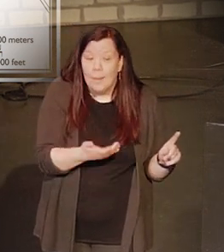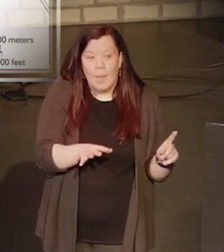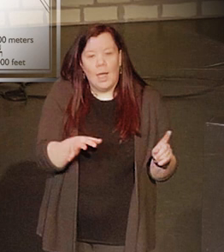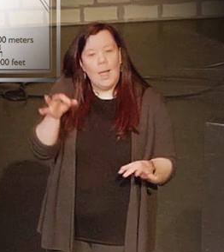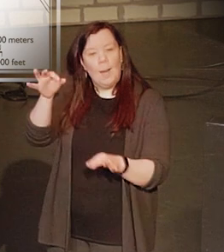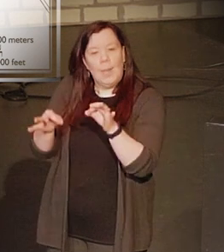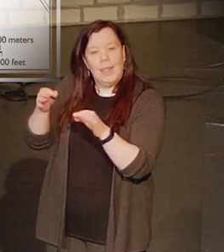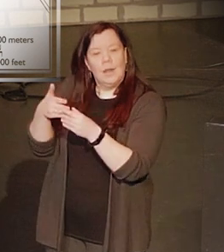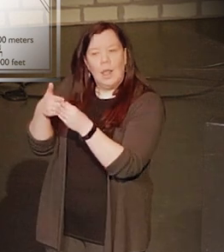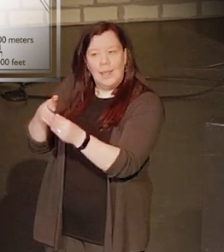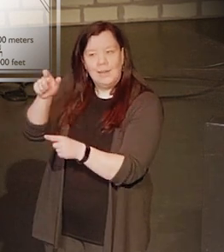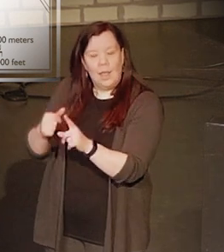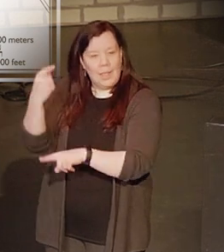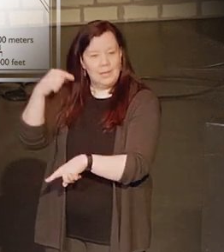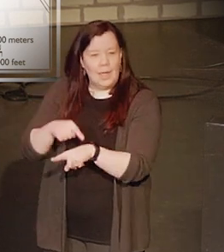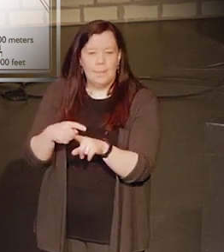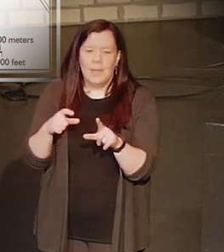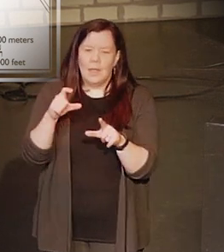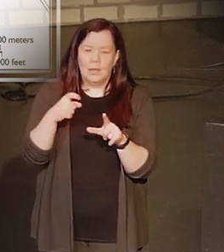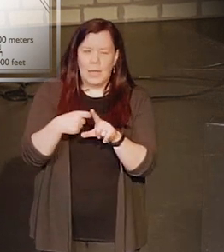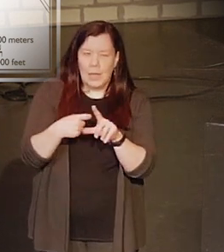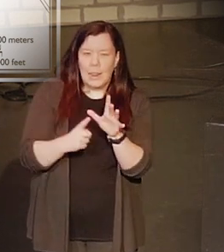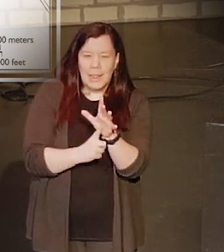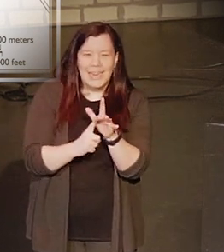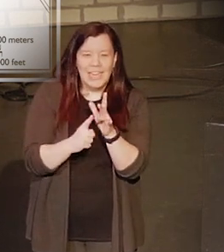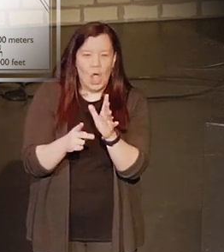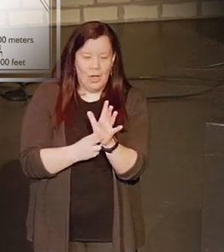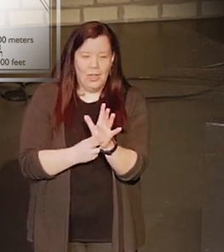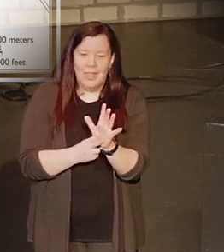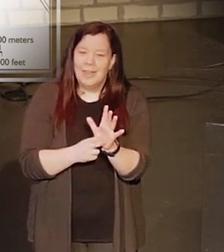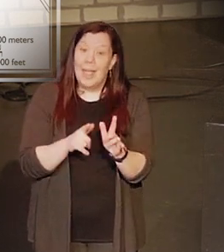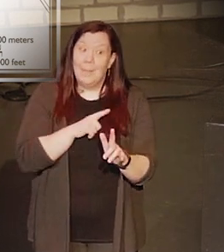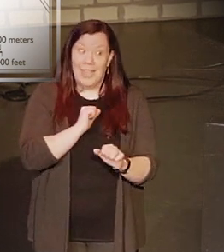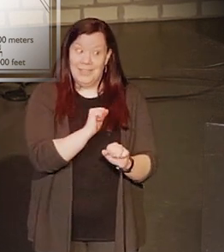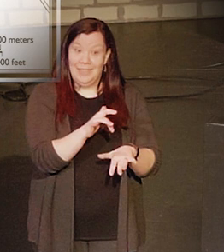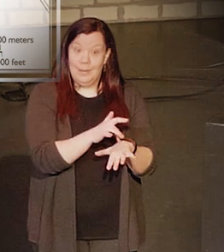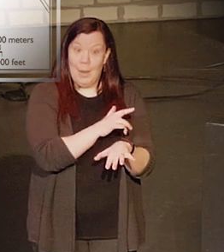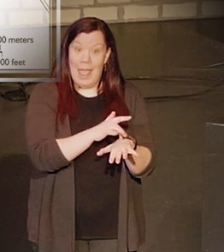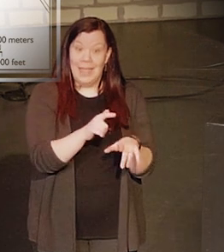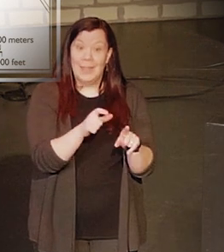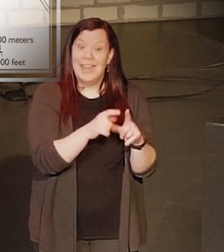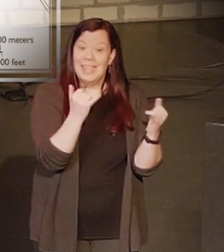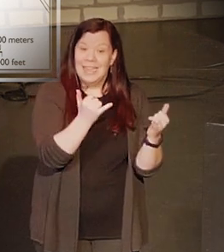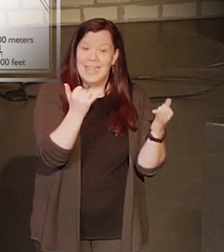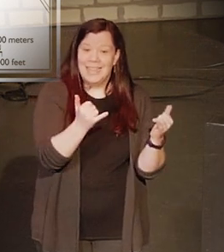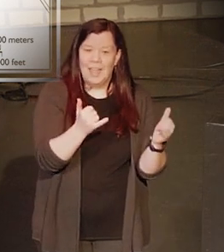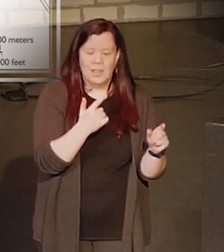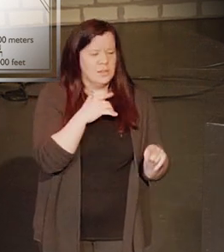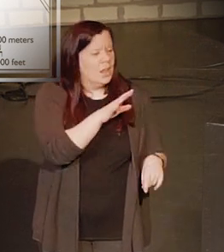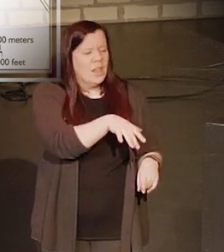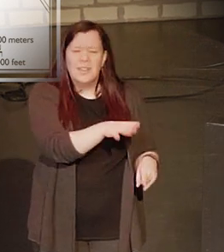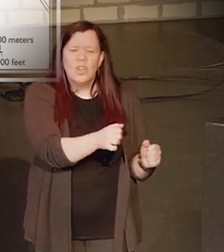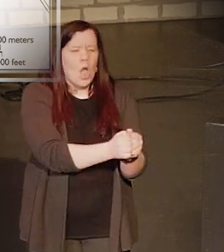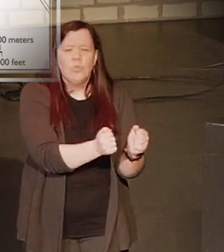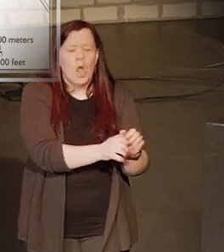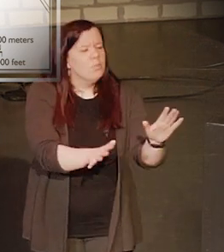major political figures of the time, Cleon, because of a play that went on at the Dionysia that it was argued was just